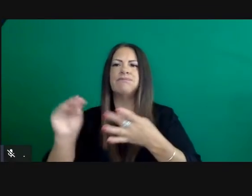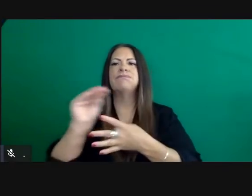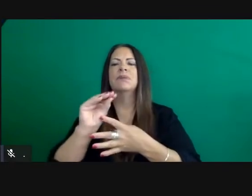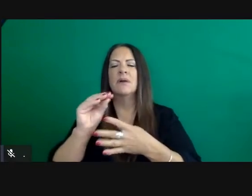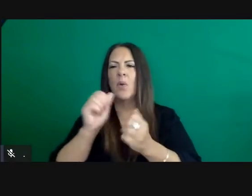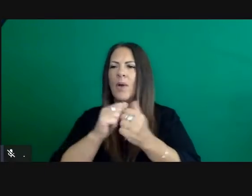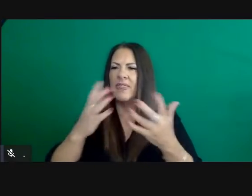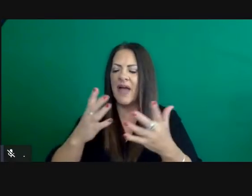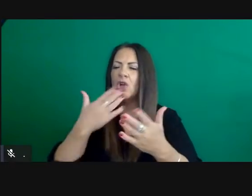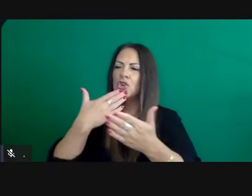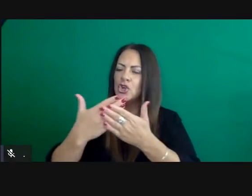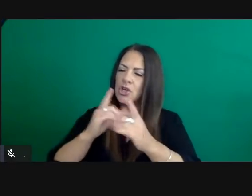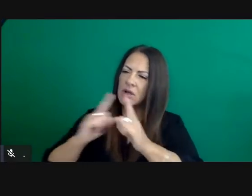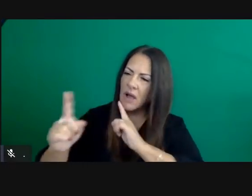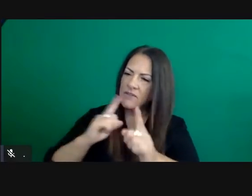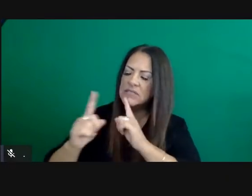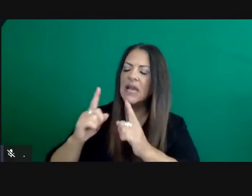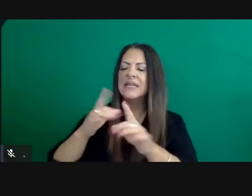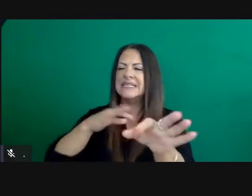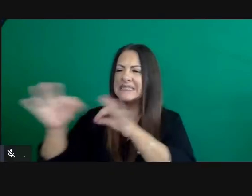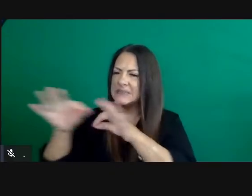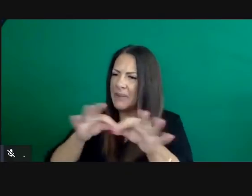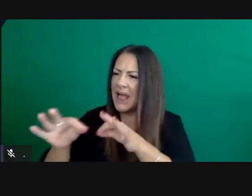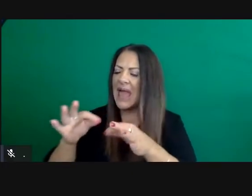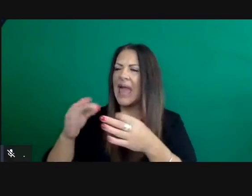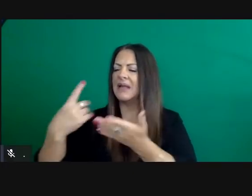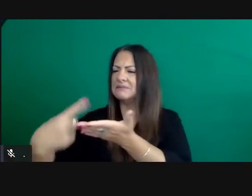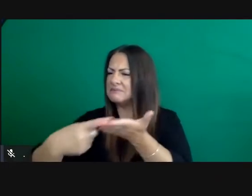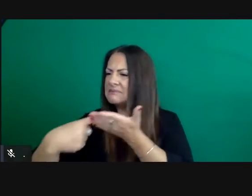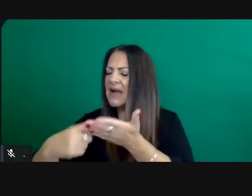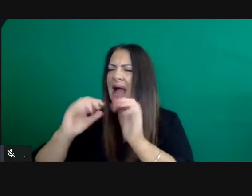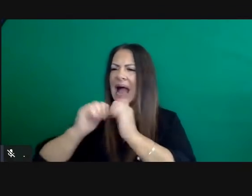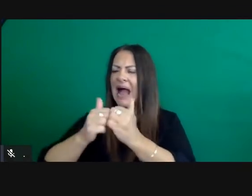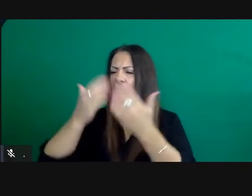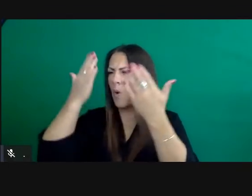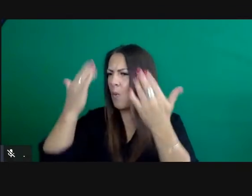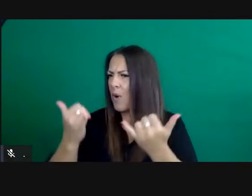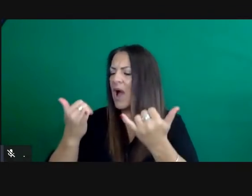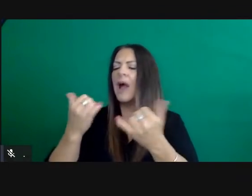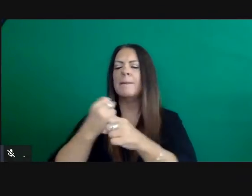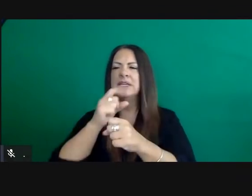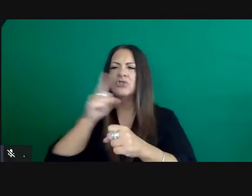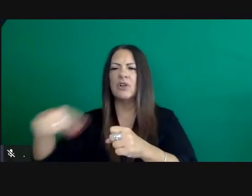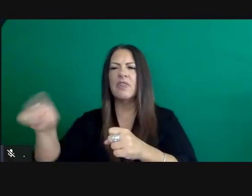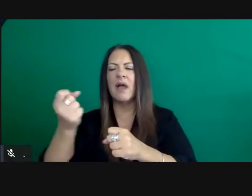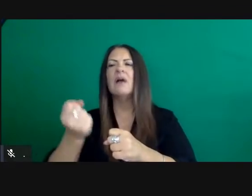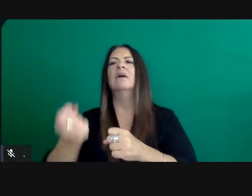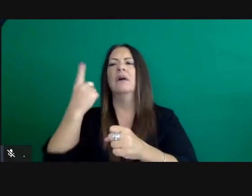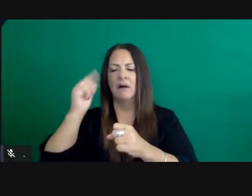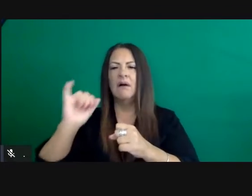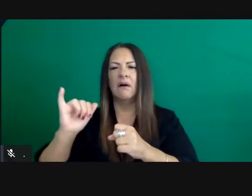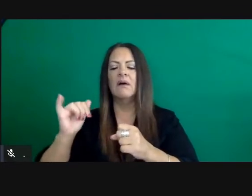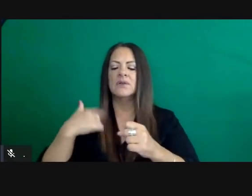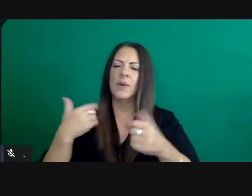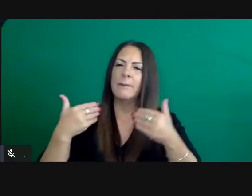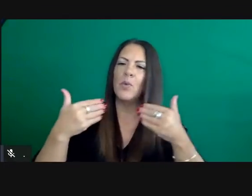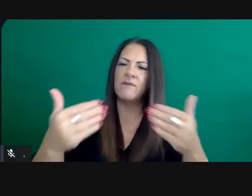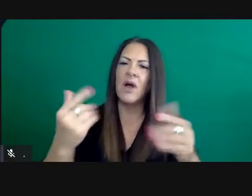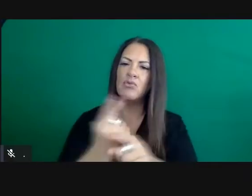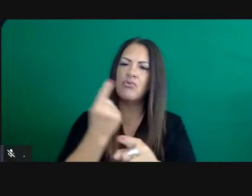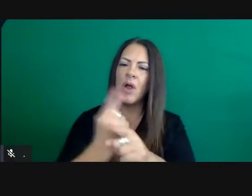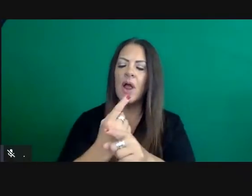of conversation and understanding, so that as we move forward, we do all we can to keep that going. So yes, we're